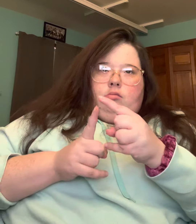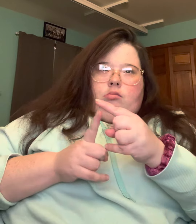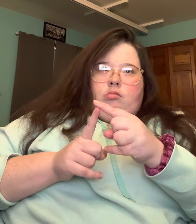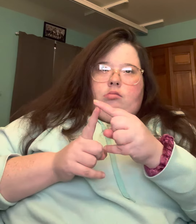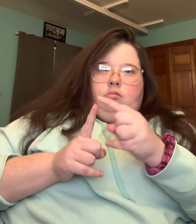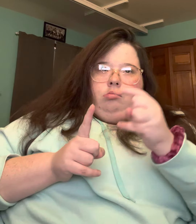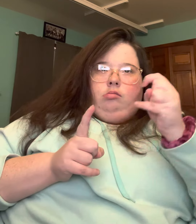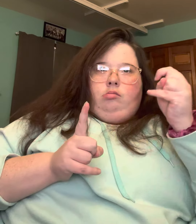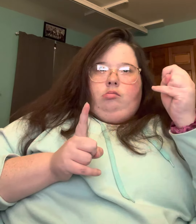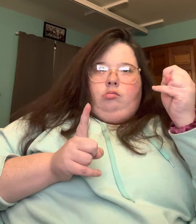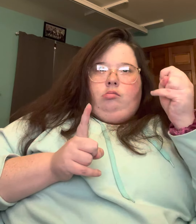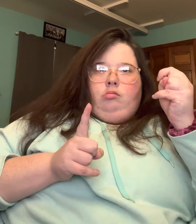from.